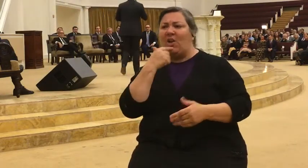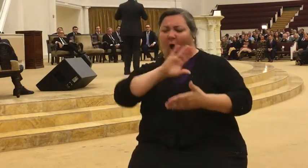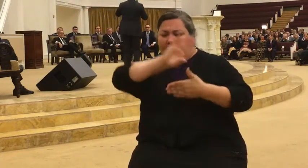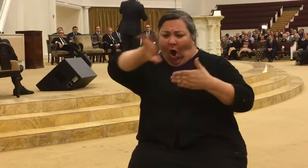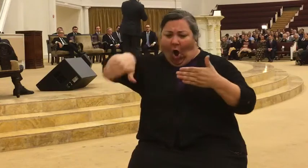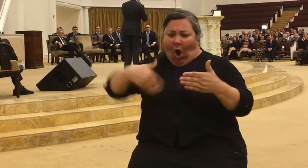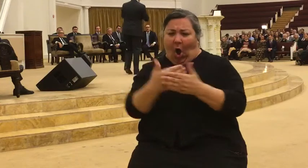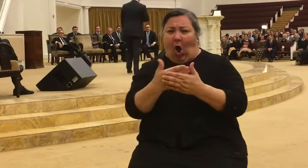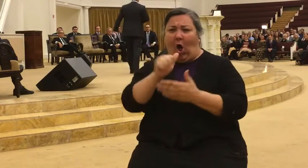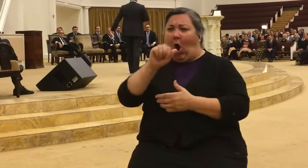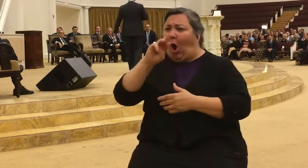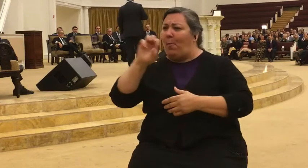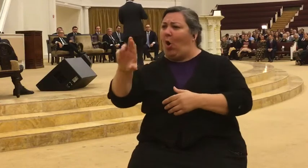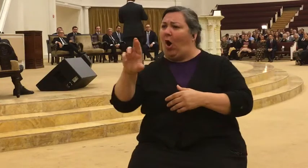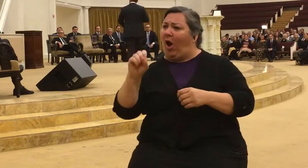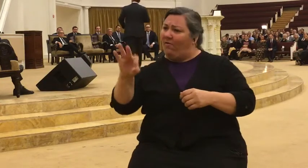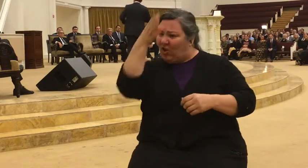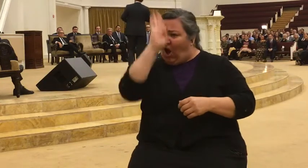armor of God and wear it.